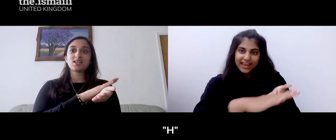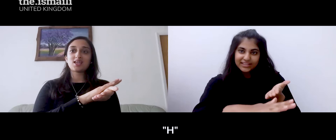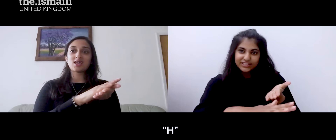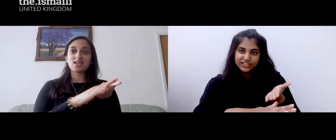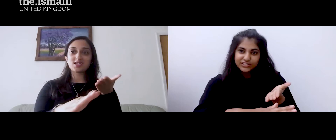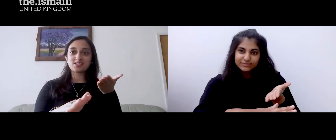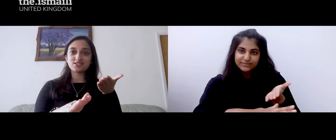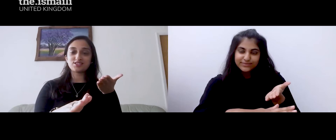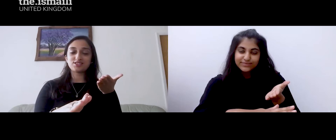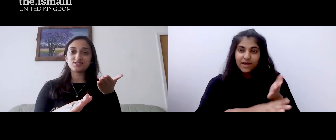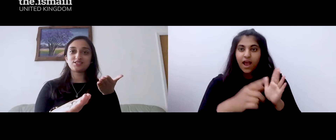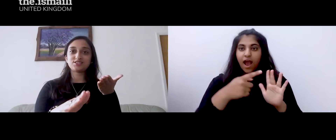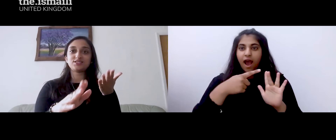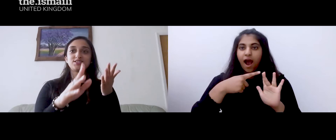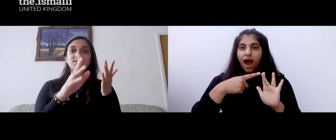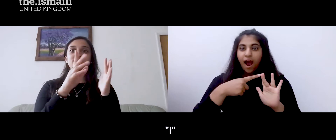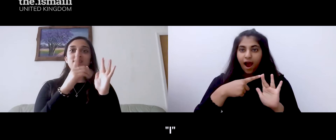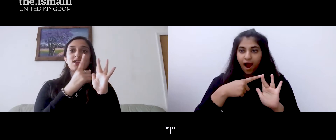H,